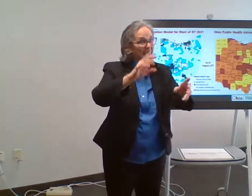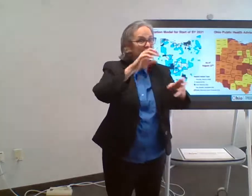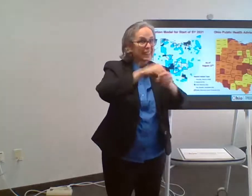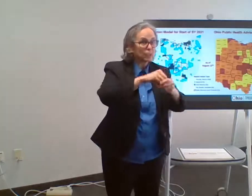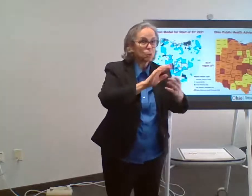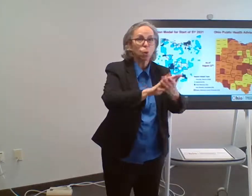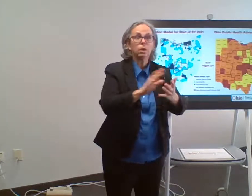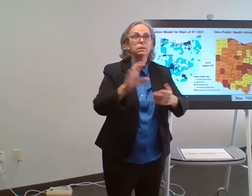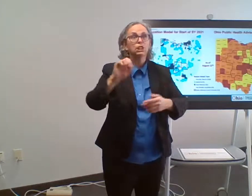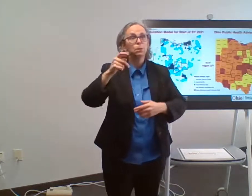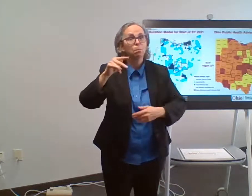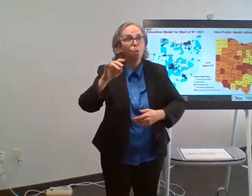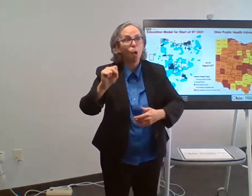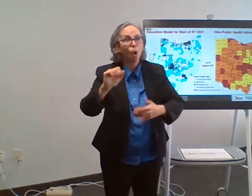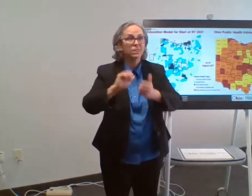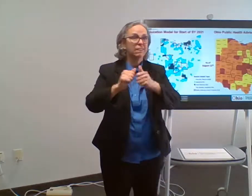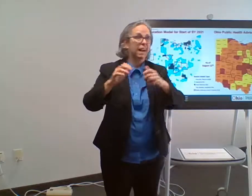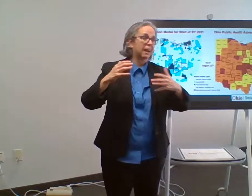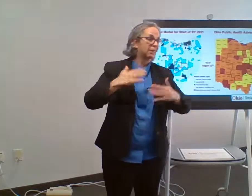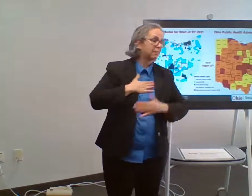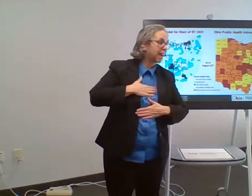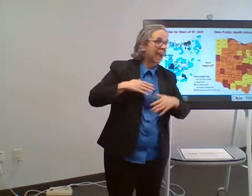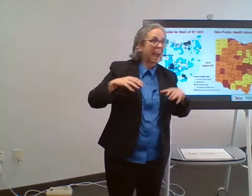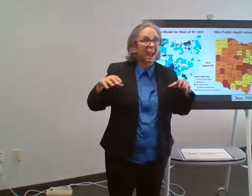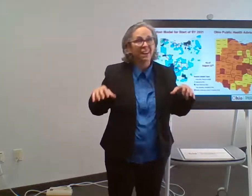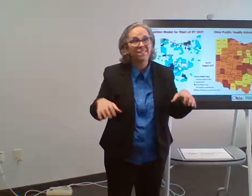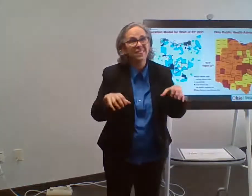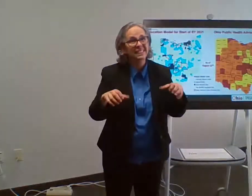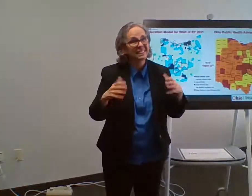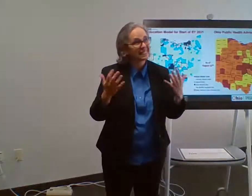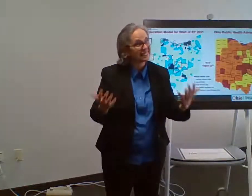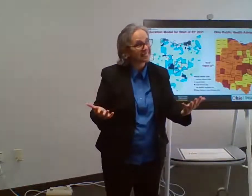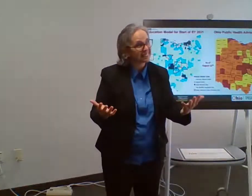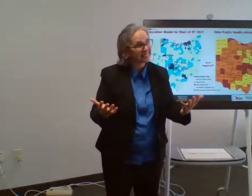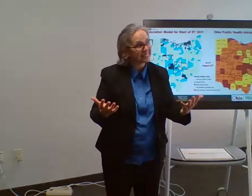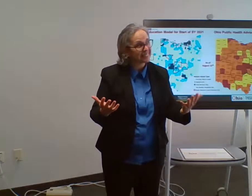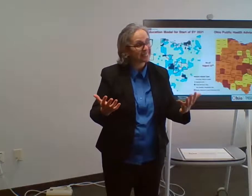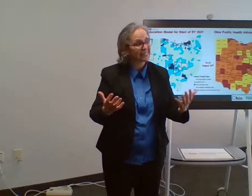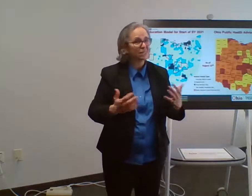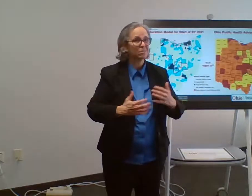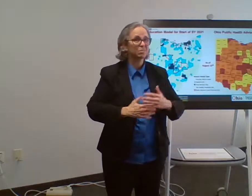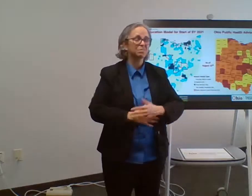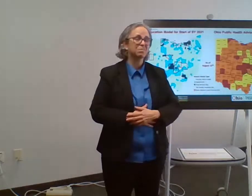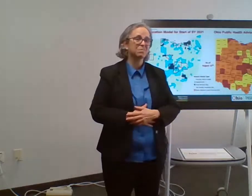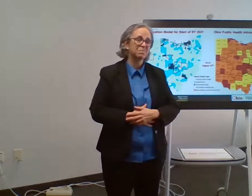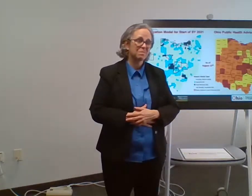to do and the things that we want them to get out of school.